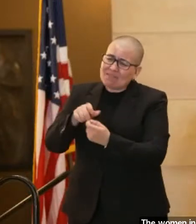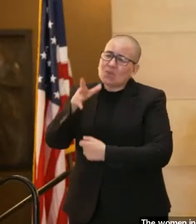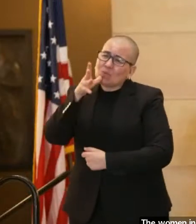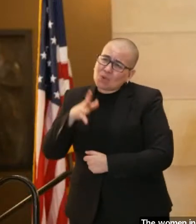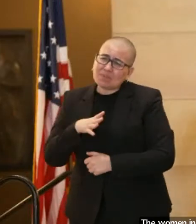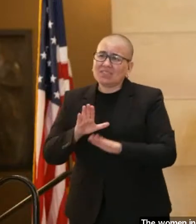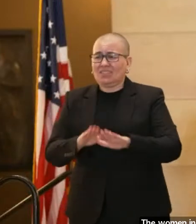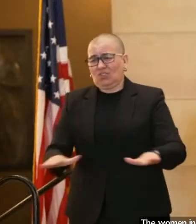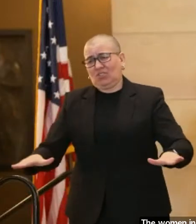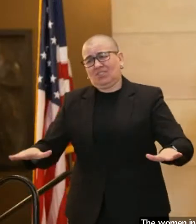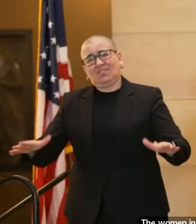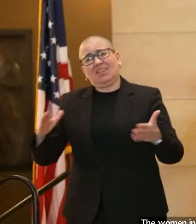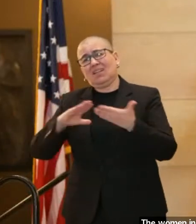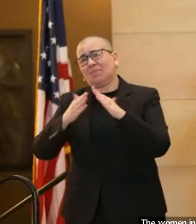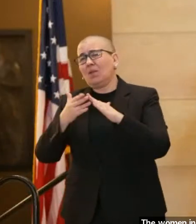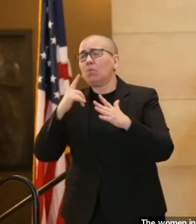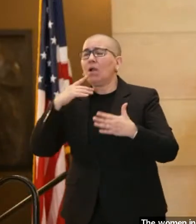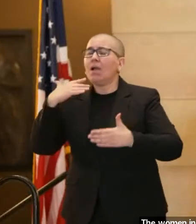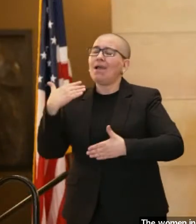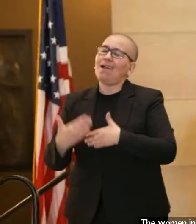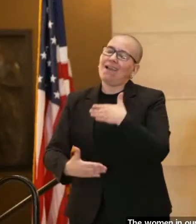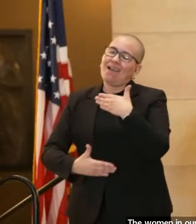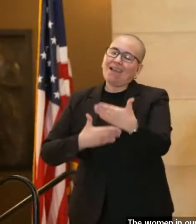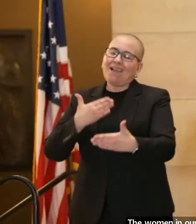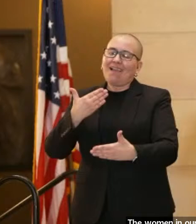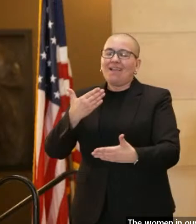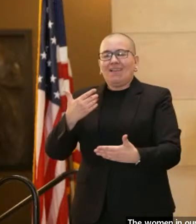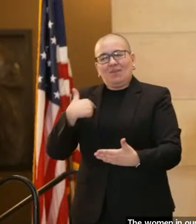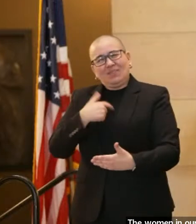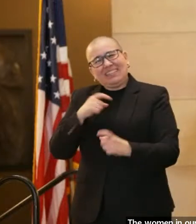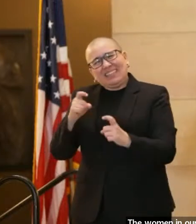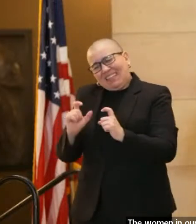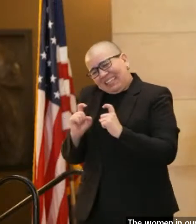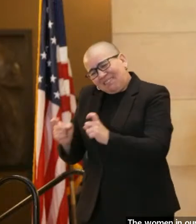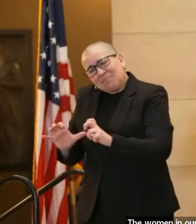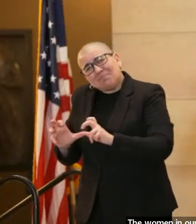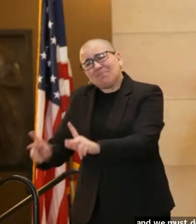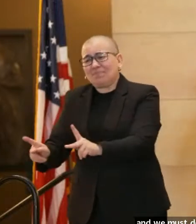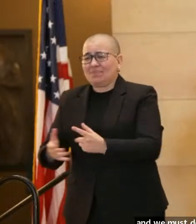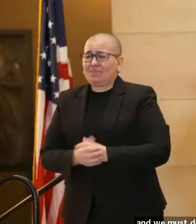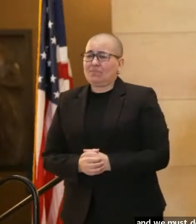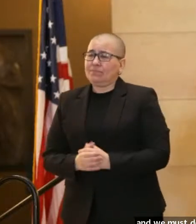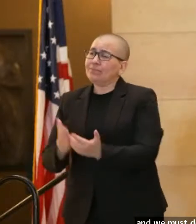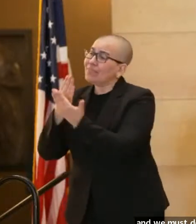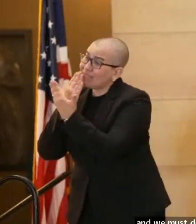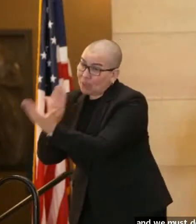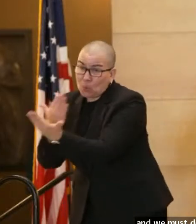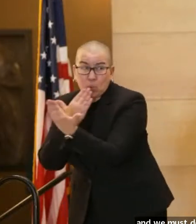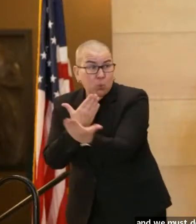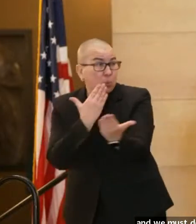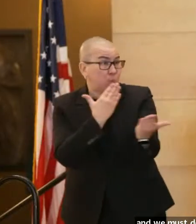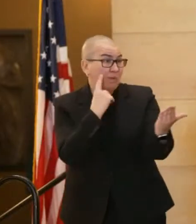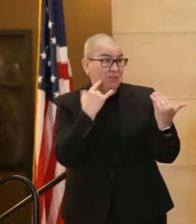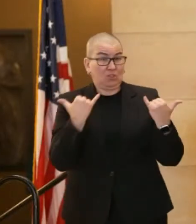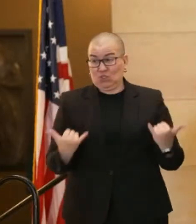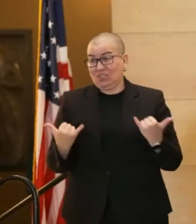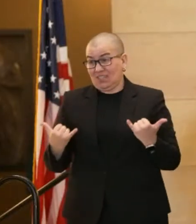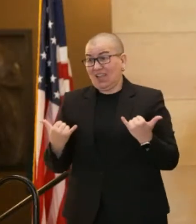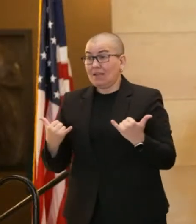we must do better for them. And so I thank all of you here today, Chi Miigwech,